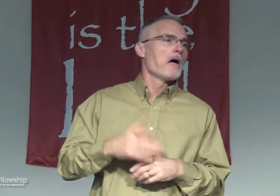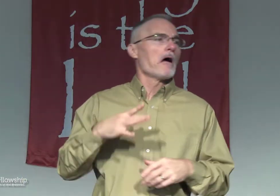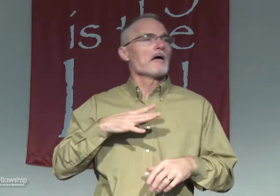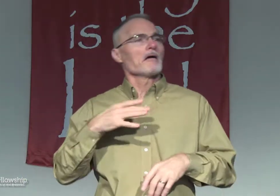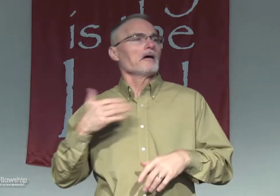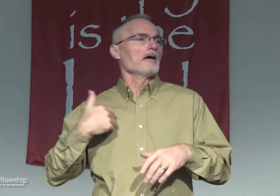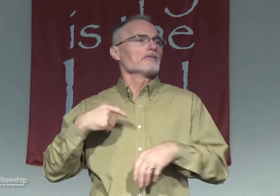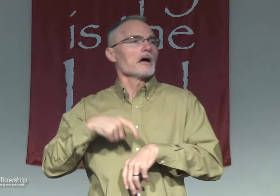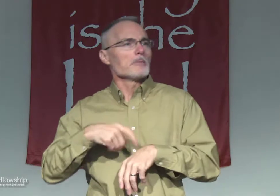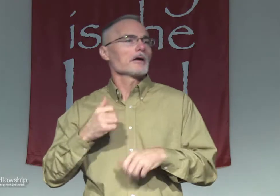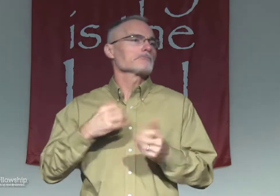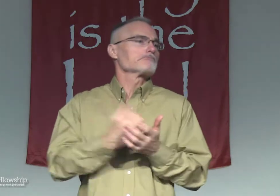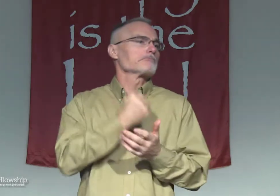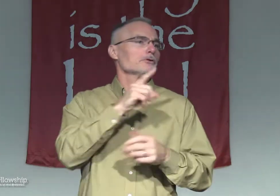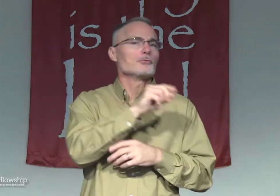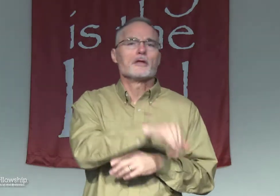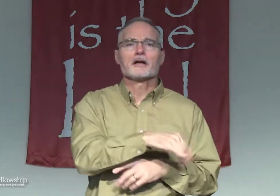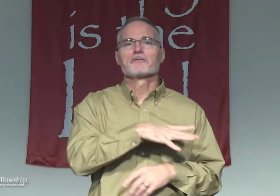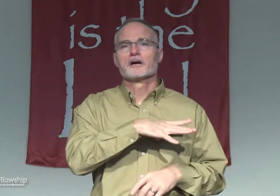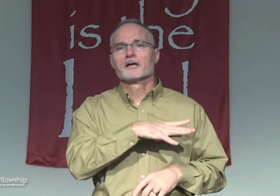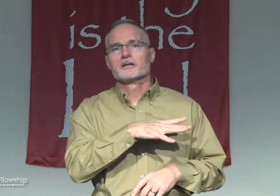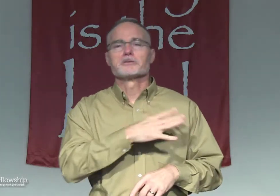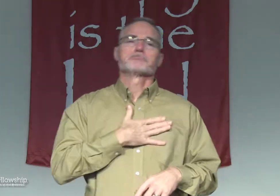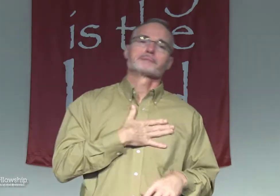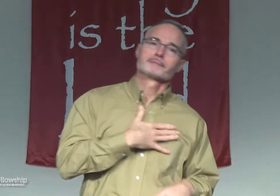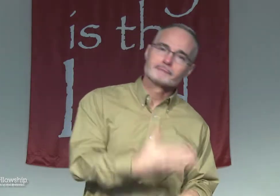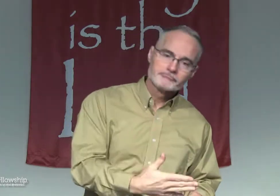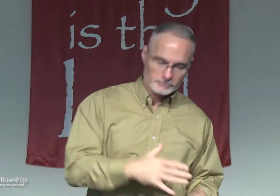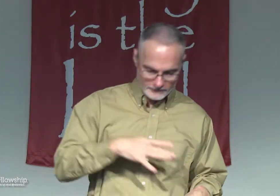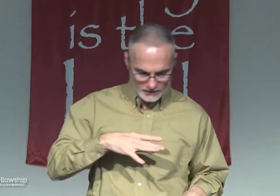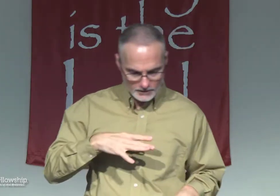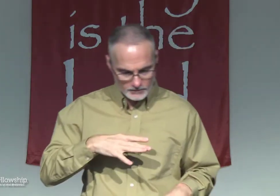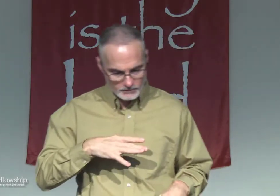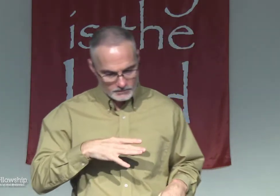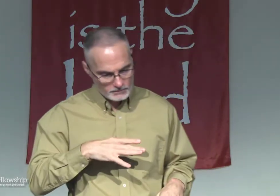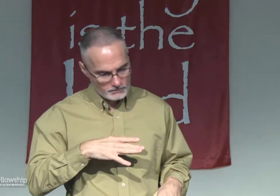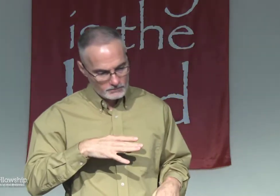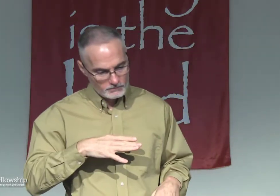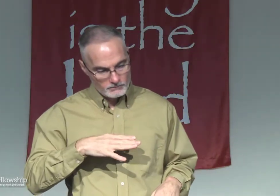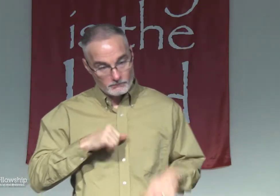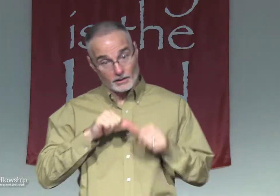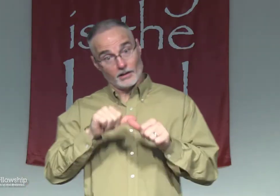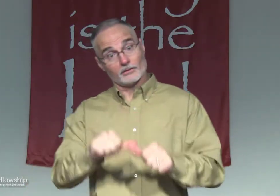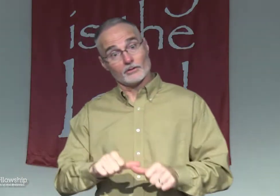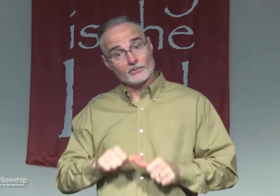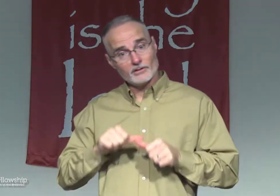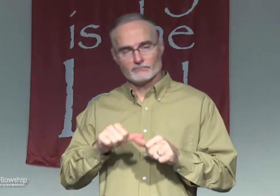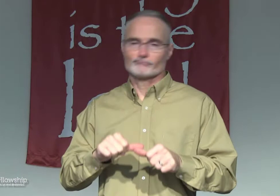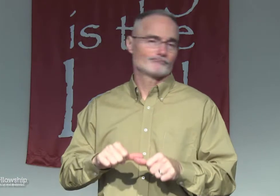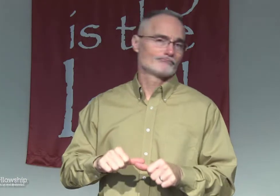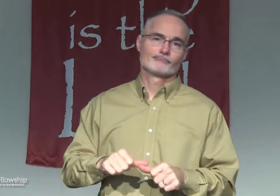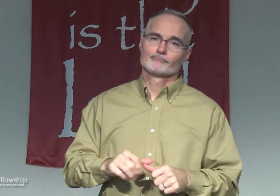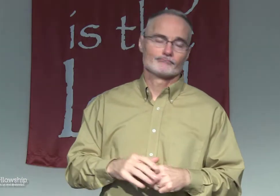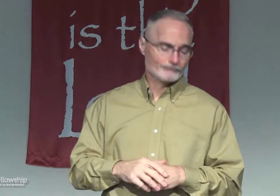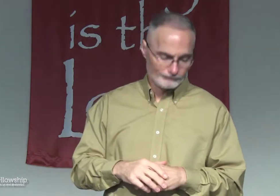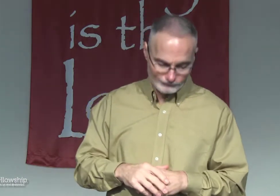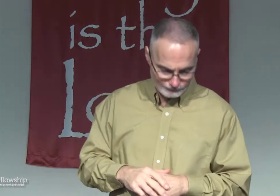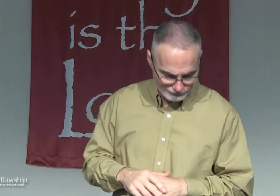while. When you have time, you might make a little time to do it. But on an